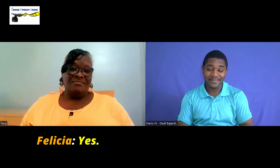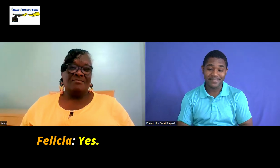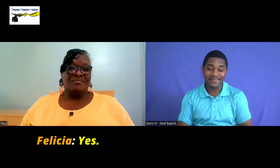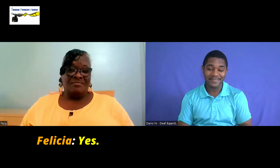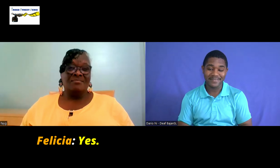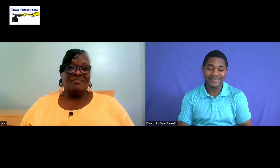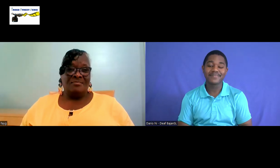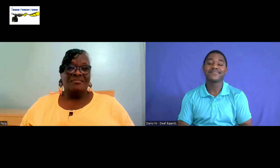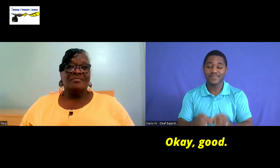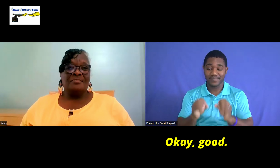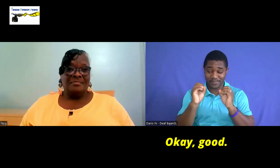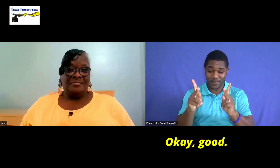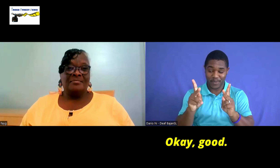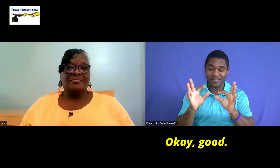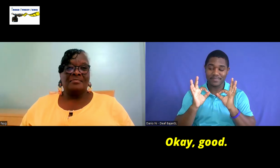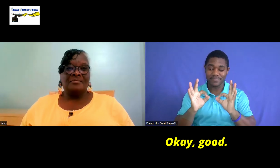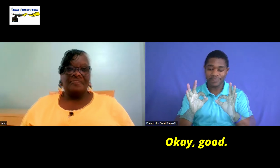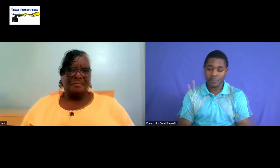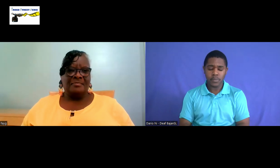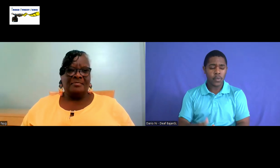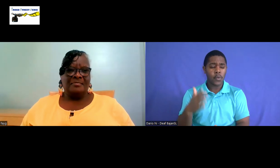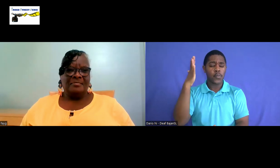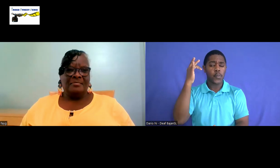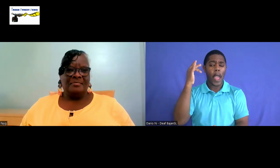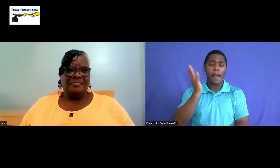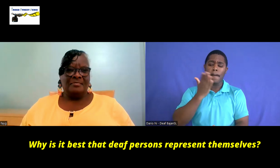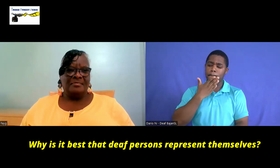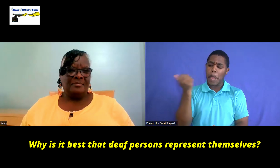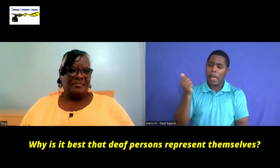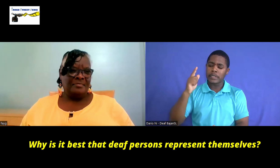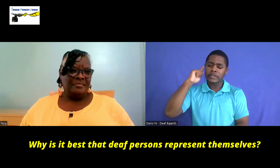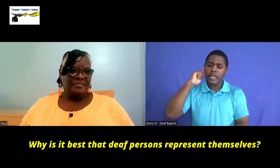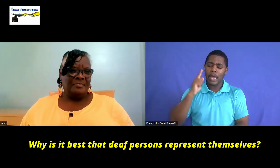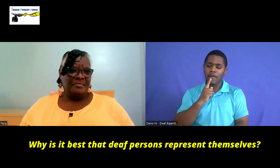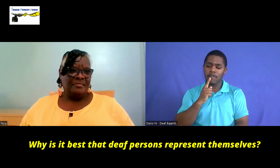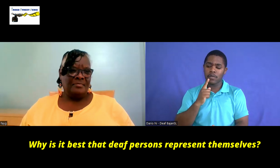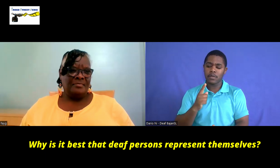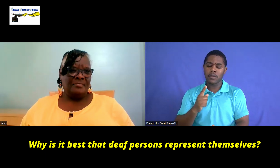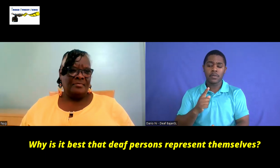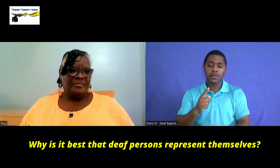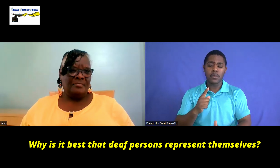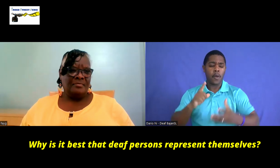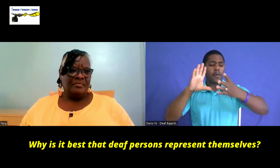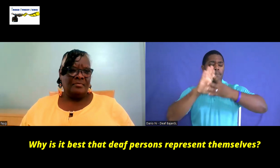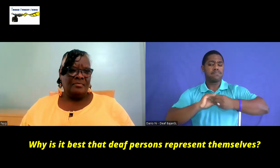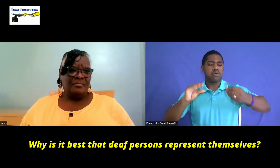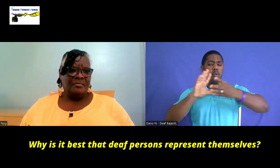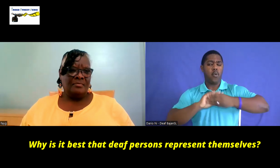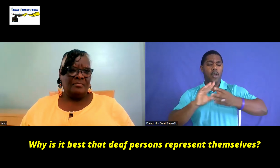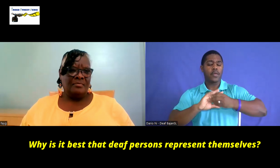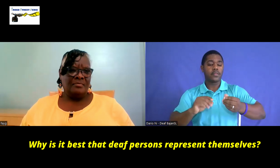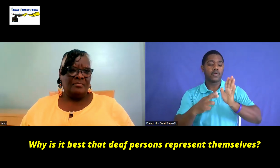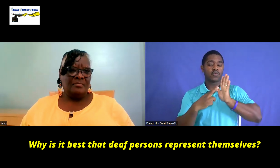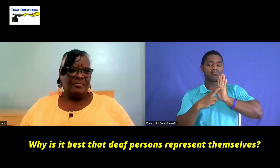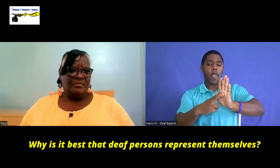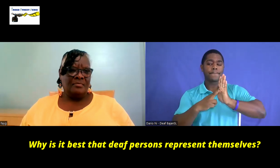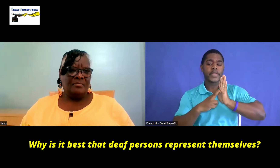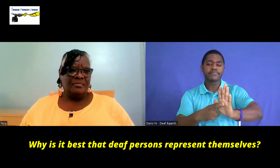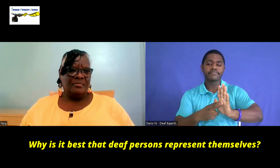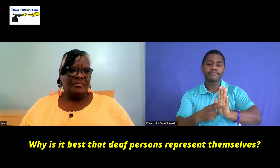Yes. Okay, good. Why is it best that deaf persons represent themselves?